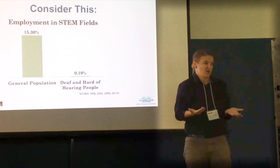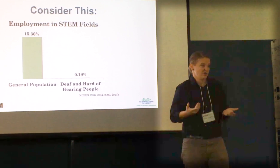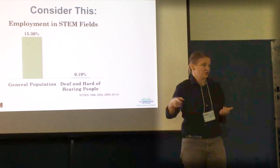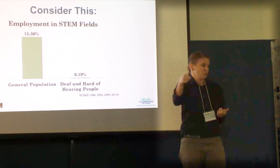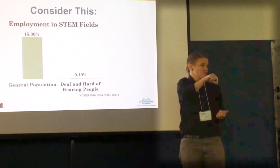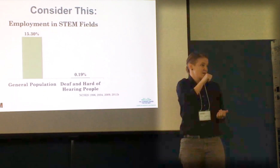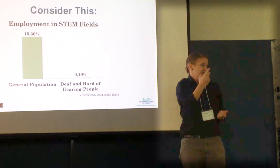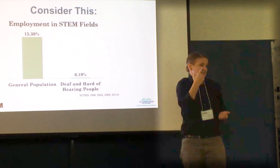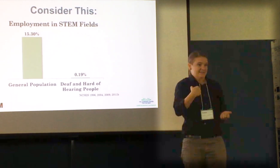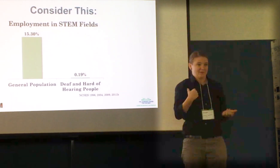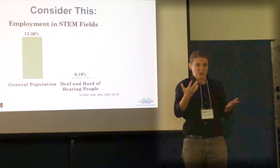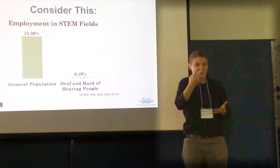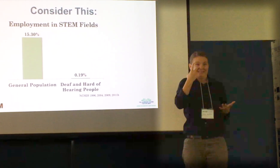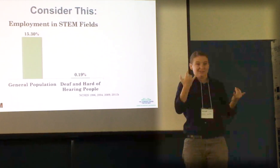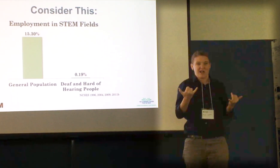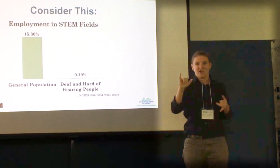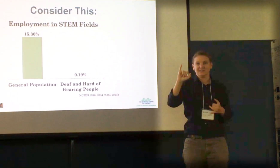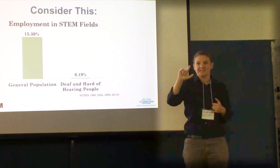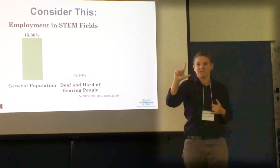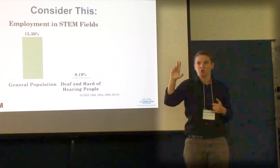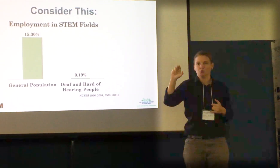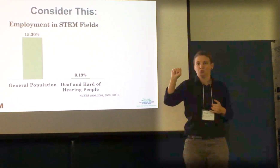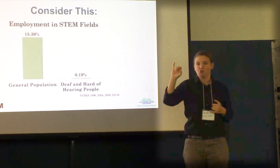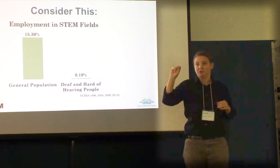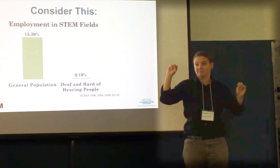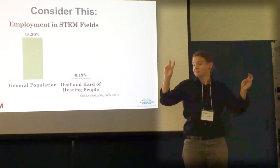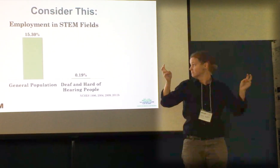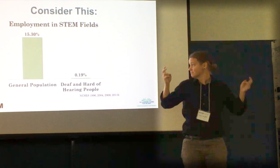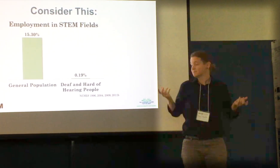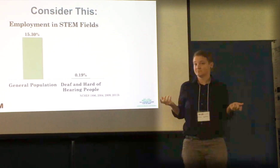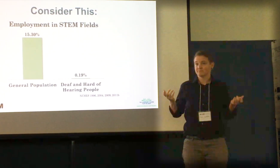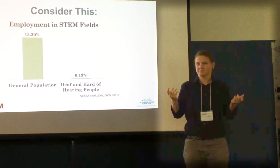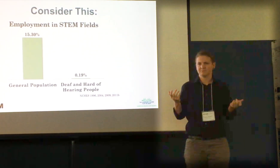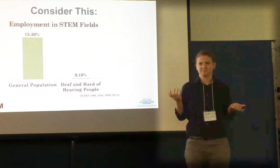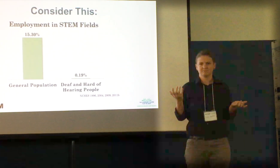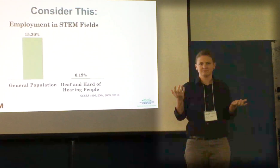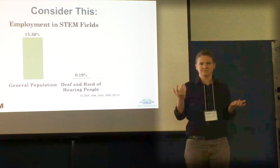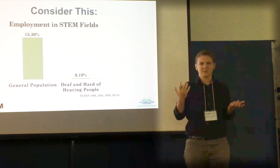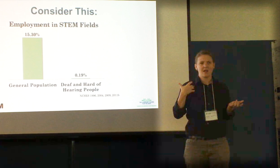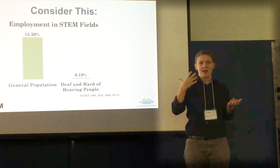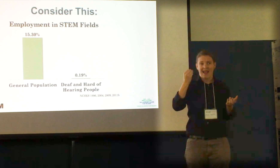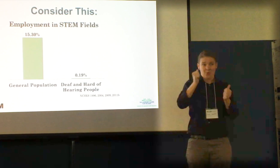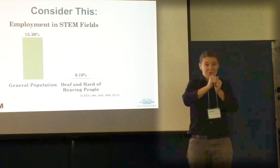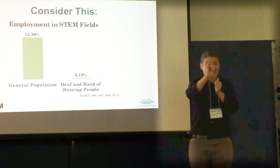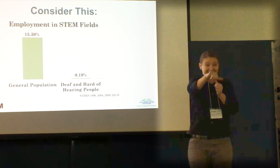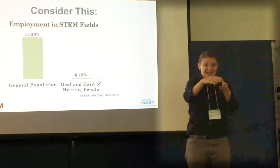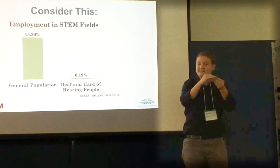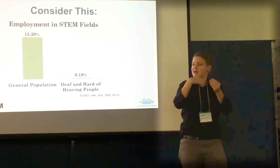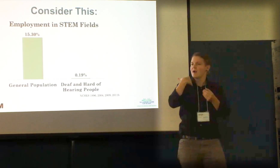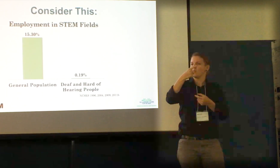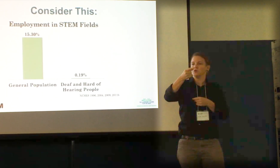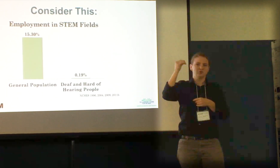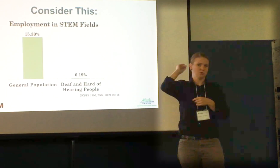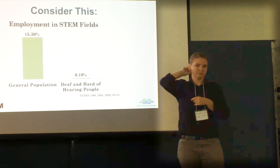I'm technically not here. You can't see me. I'm an illusion, right? Because it doesn't even look like there's a